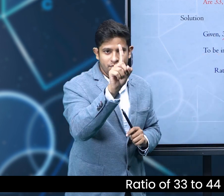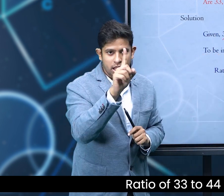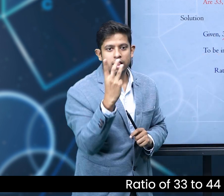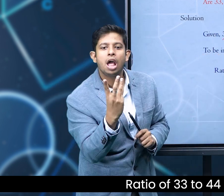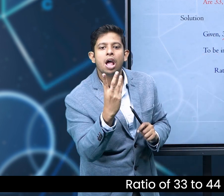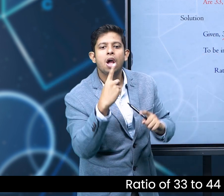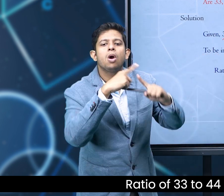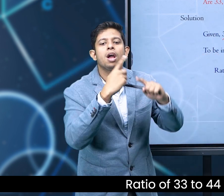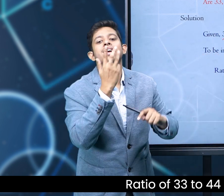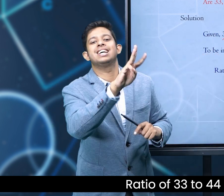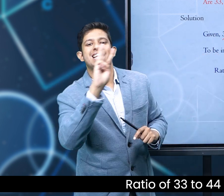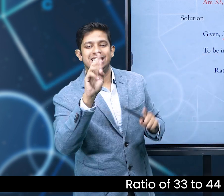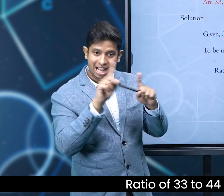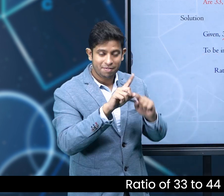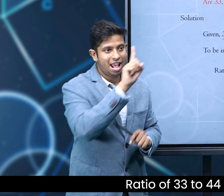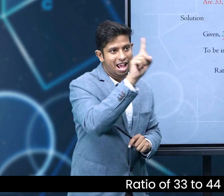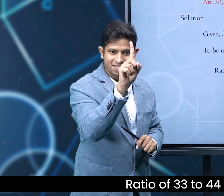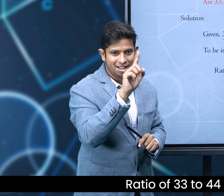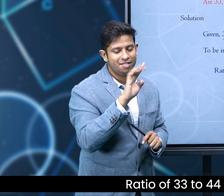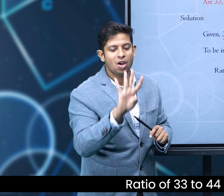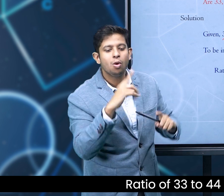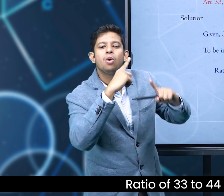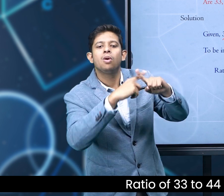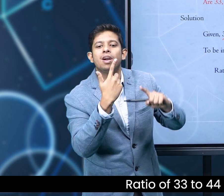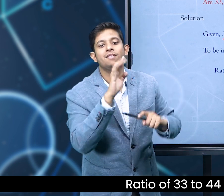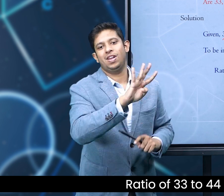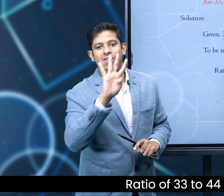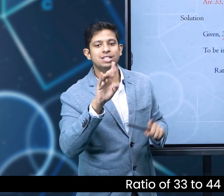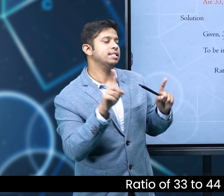4, which is equal to 3:4.